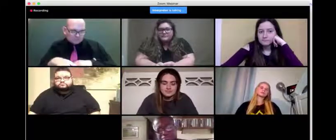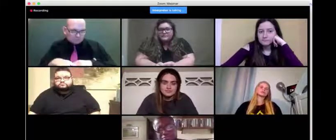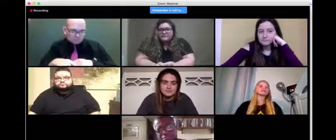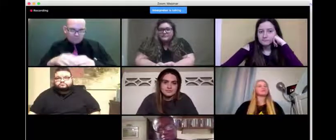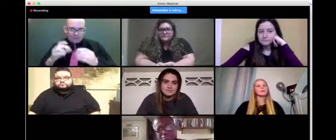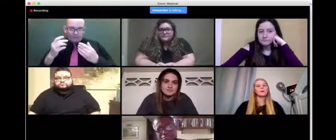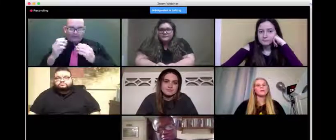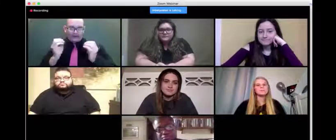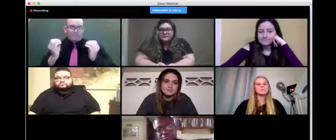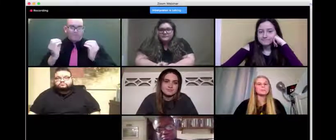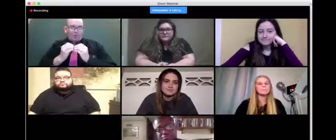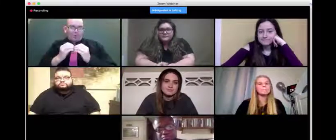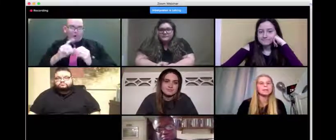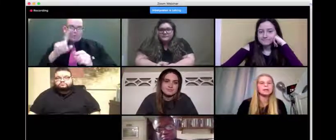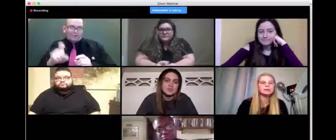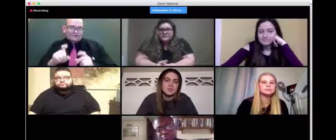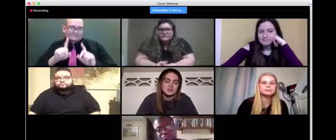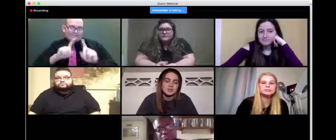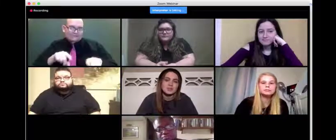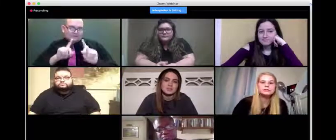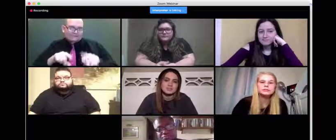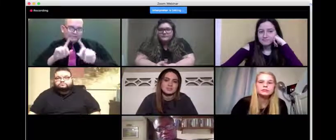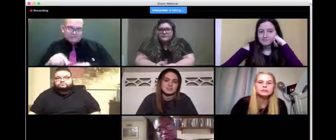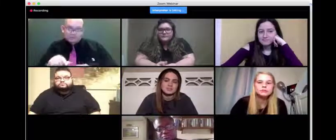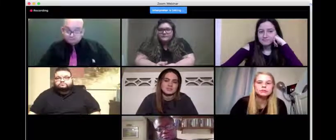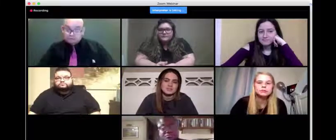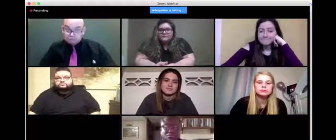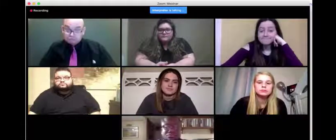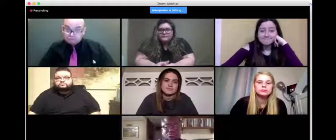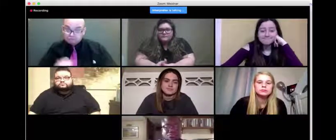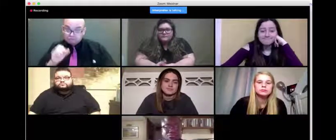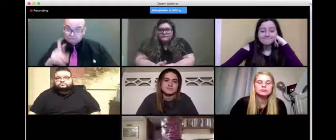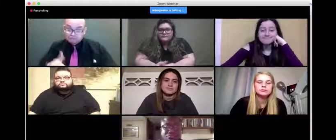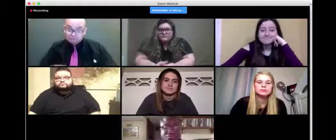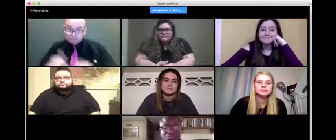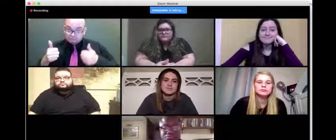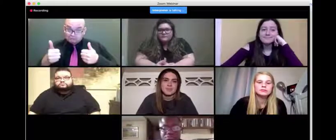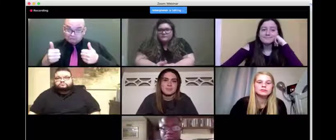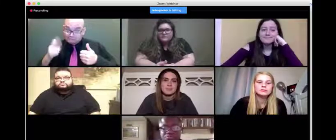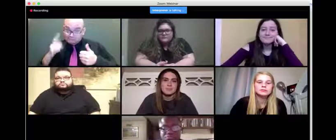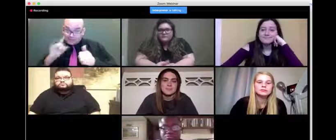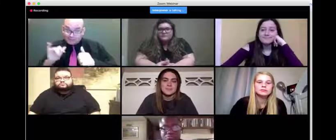questions answered. So sounds like a plan. All right, so let's open the chat.